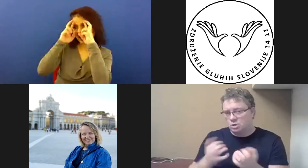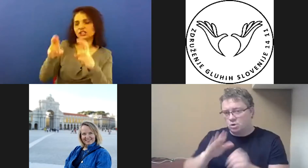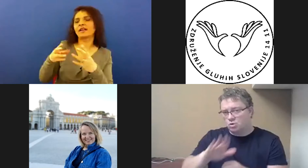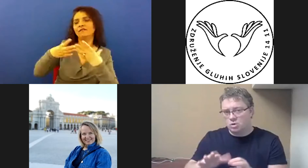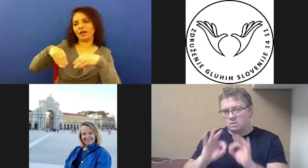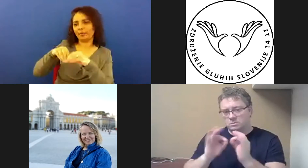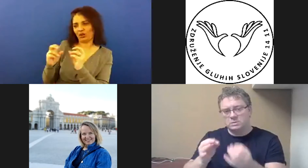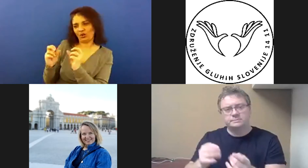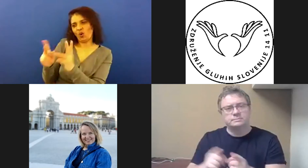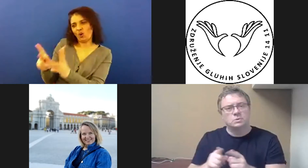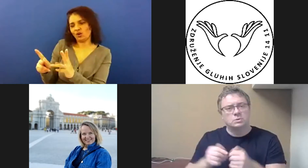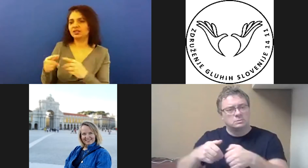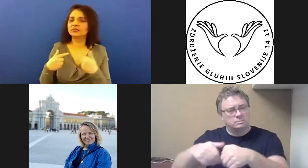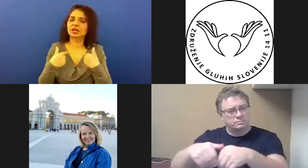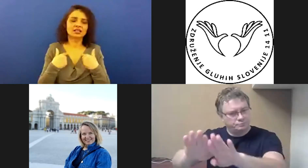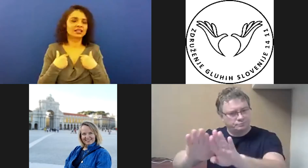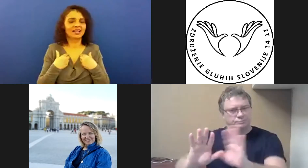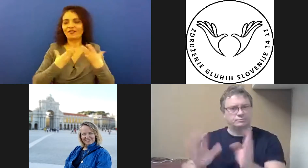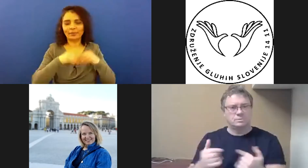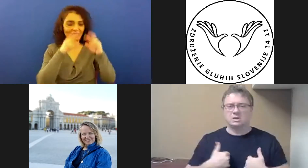you're not educated.